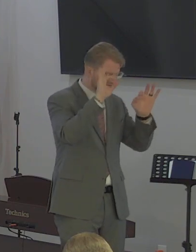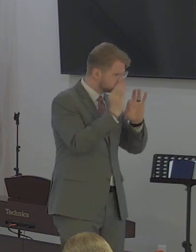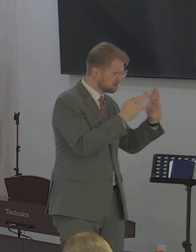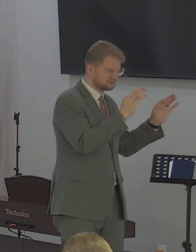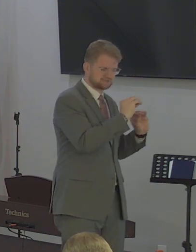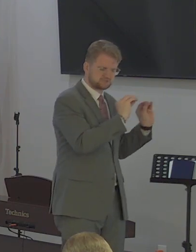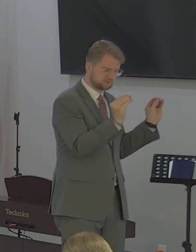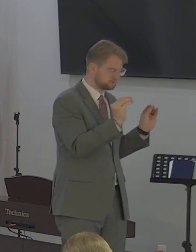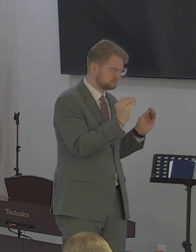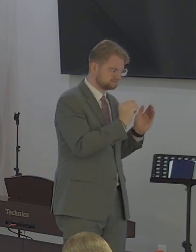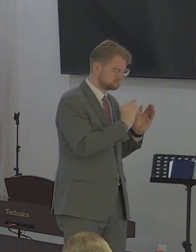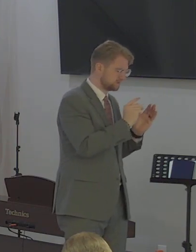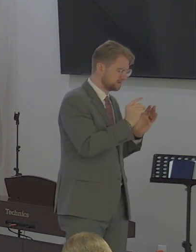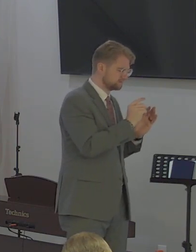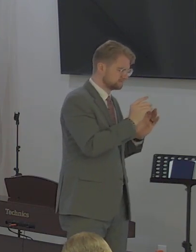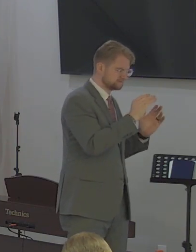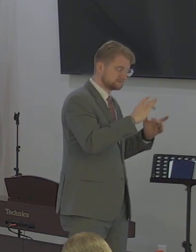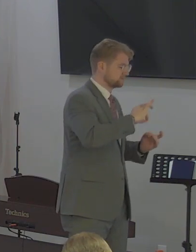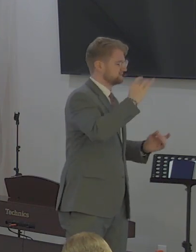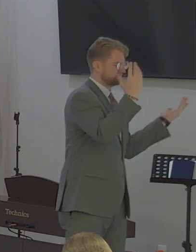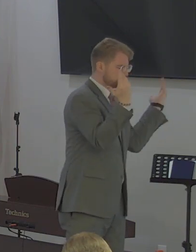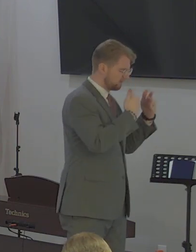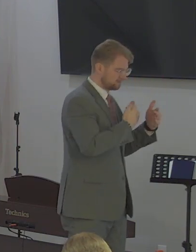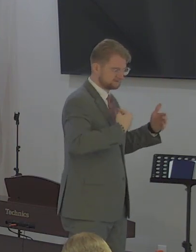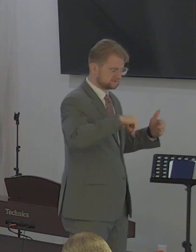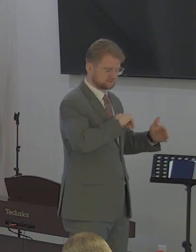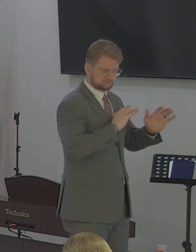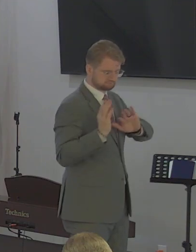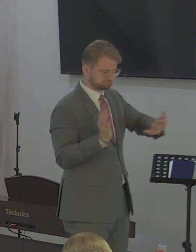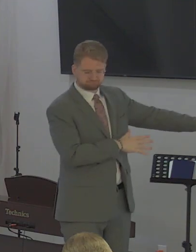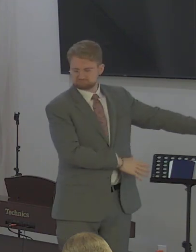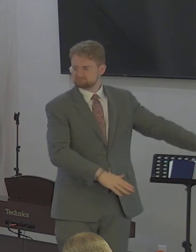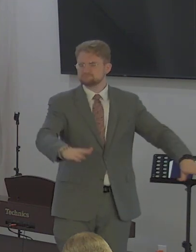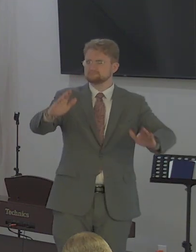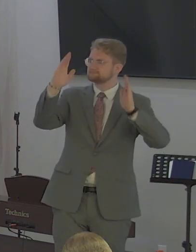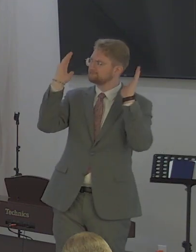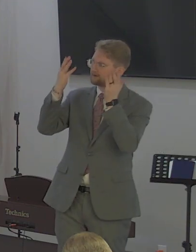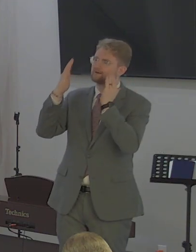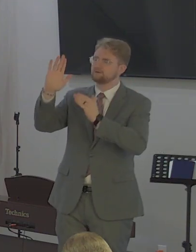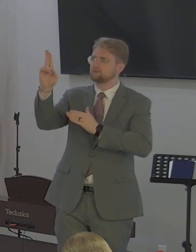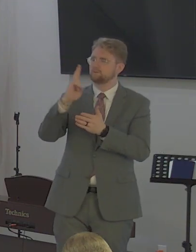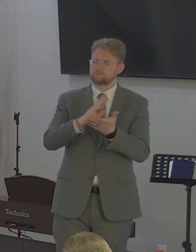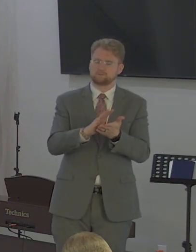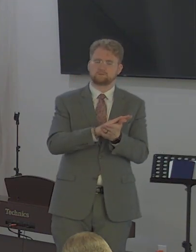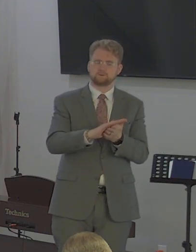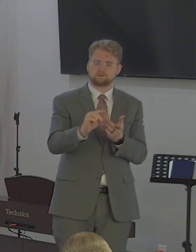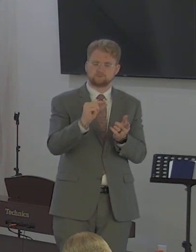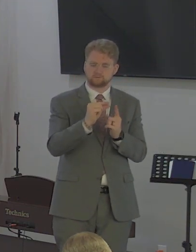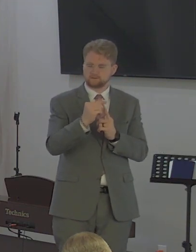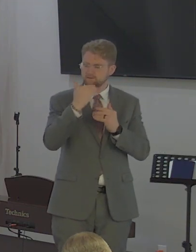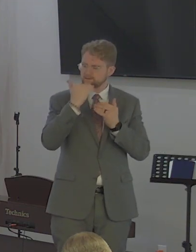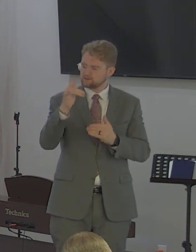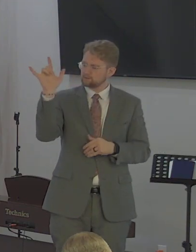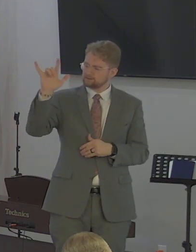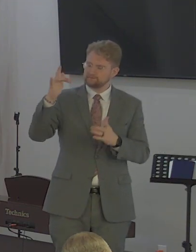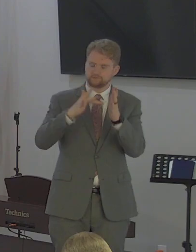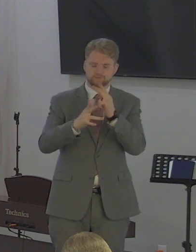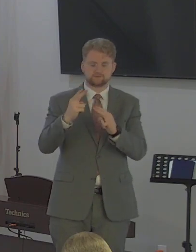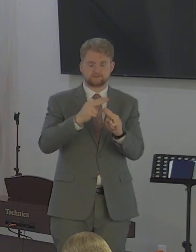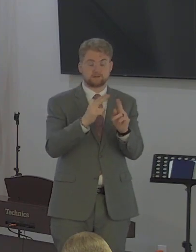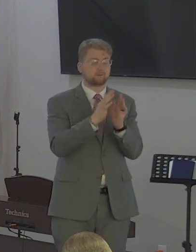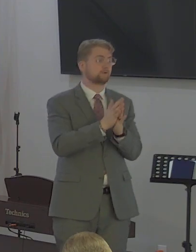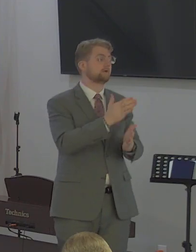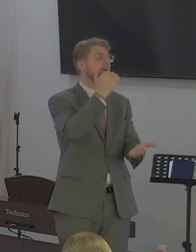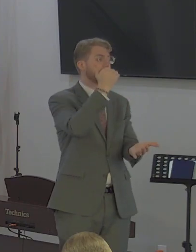or darkness, dear God, but that be completely attentive to your holy word. I love you. I thank you. Holy Spirit, have your will in Jesus'